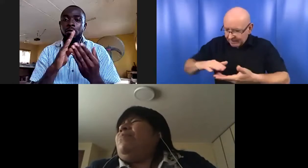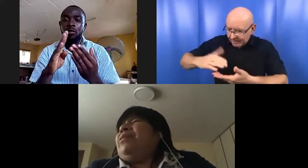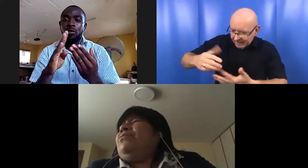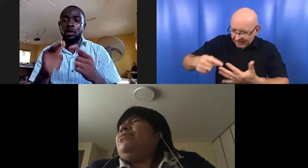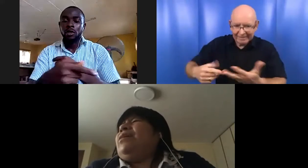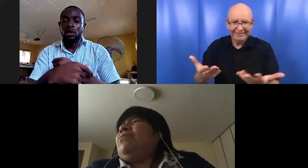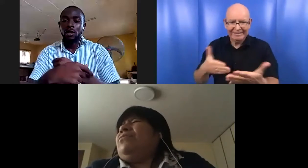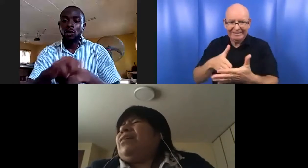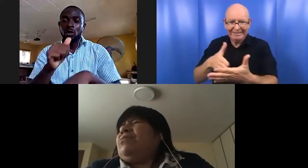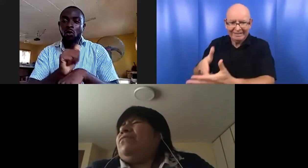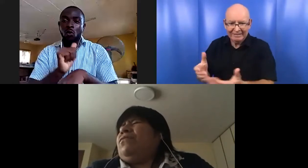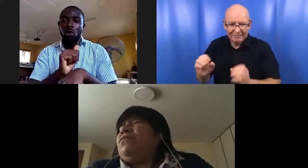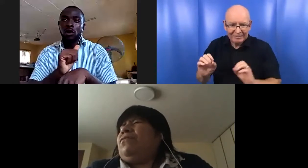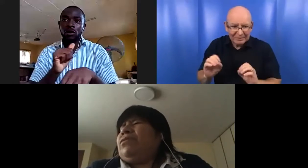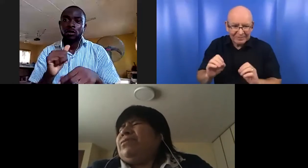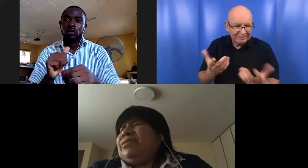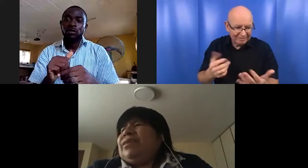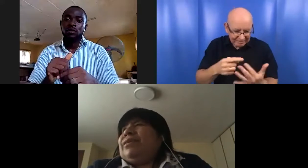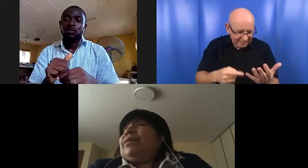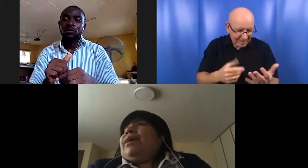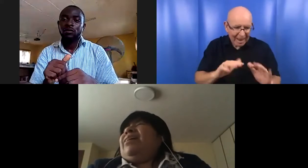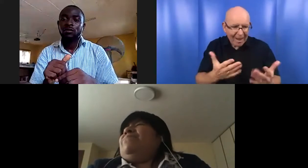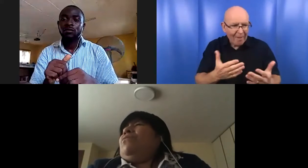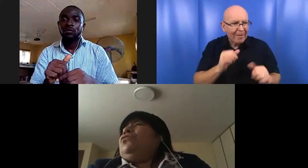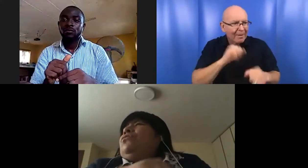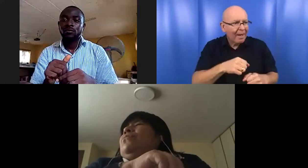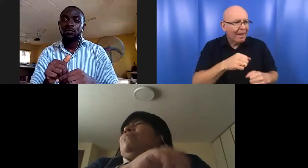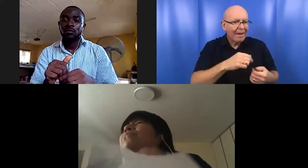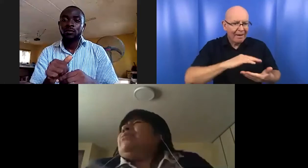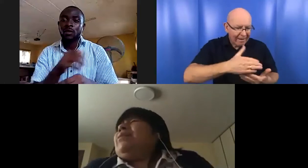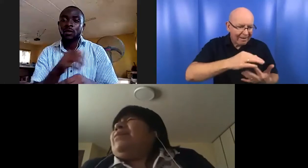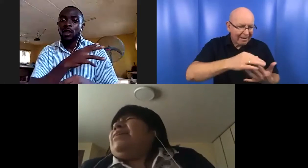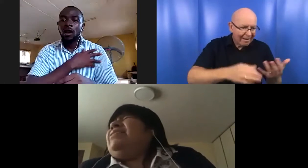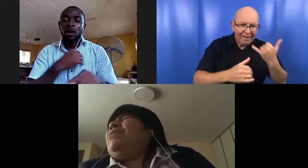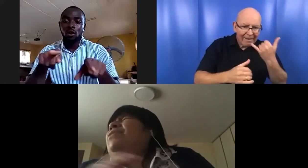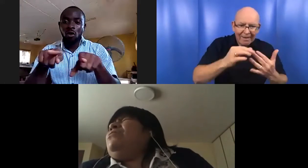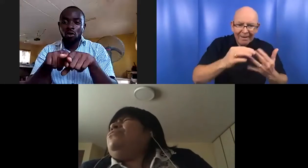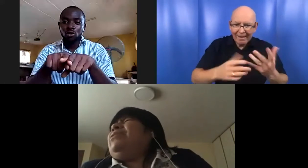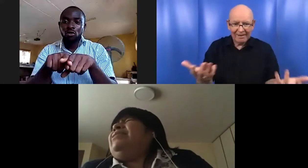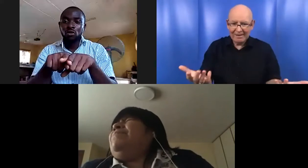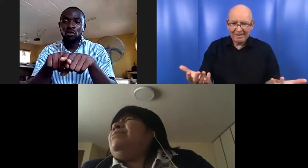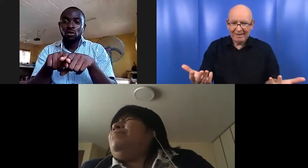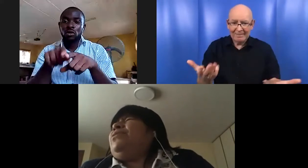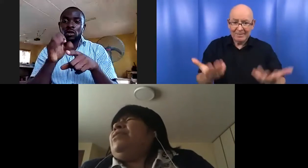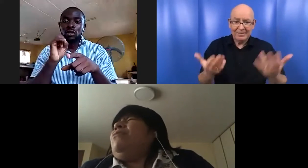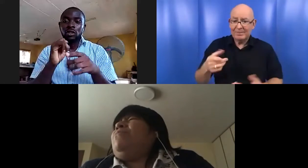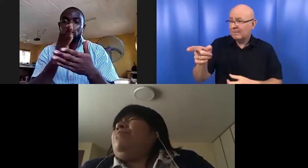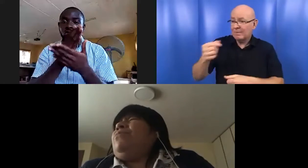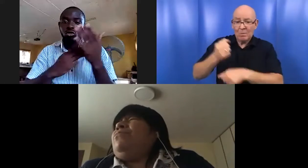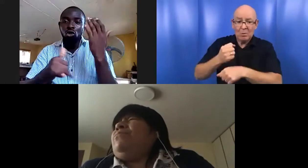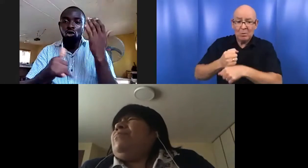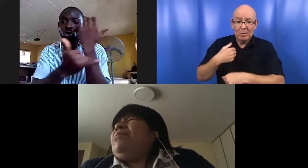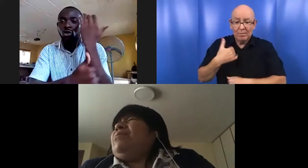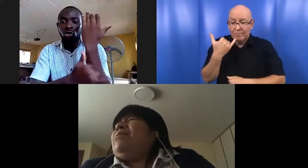telephone operators and other kind of workers. And also in some regions, with the 70% of